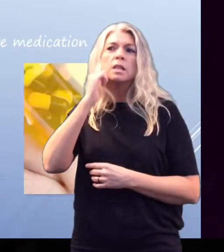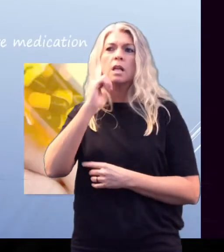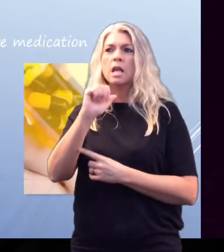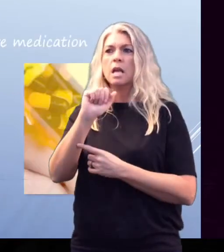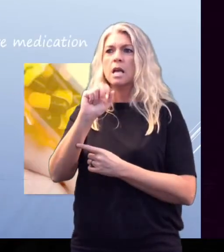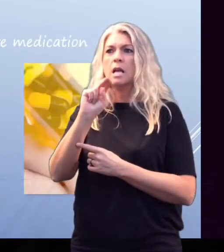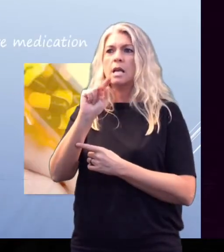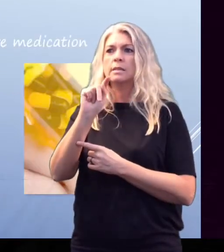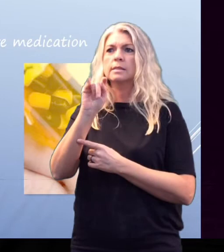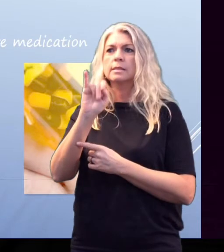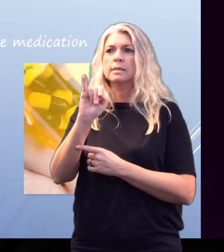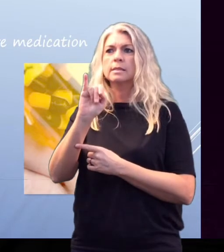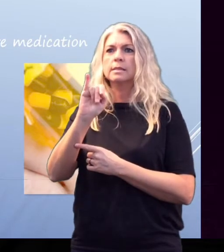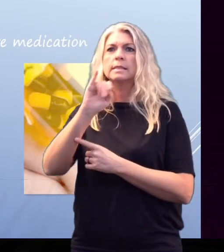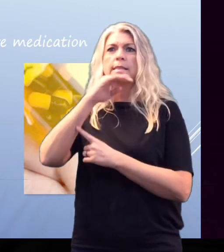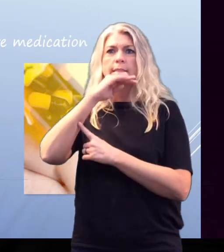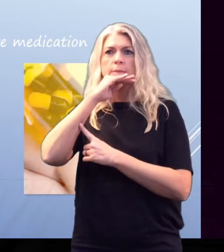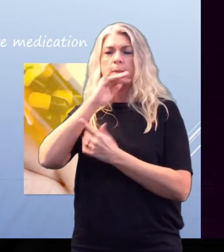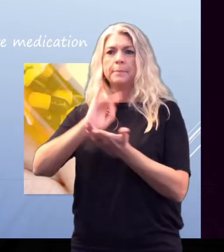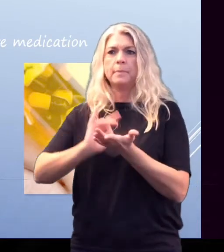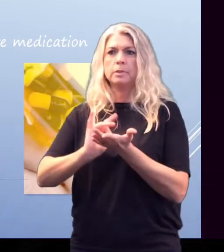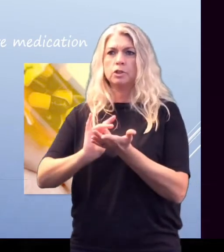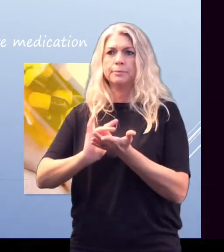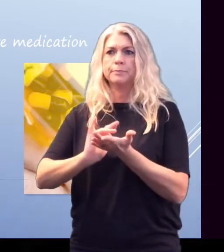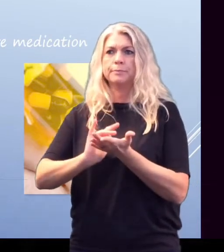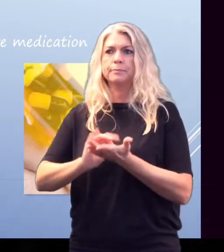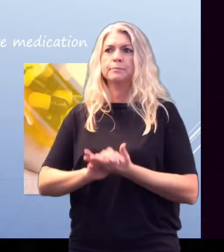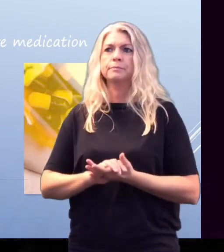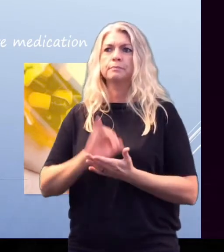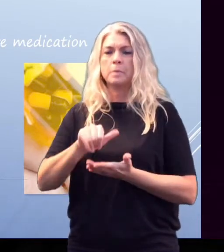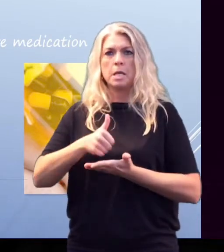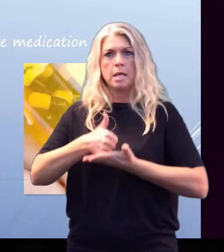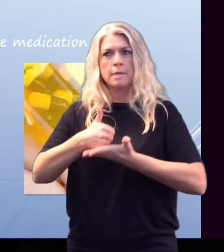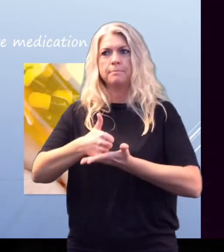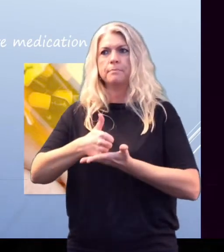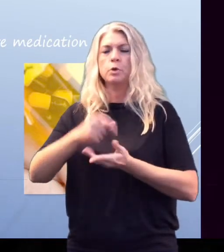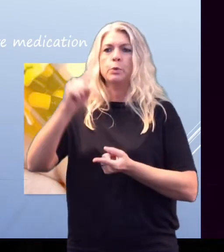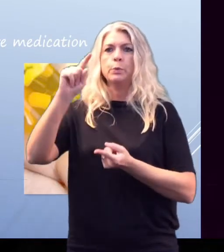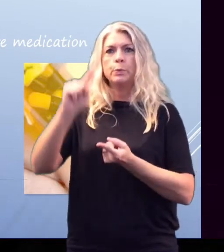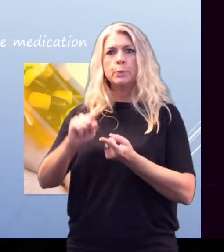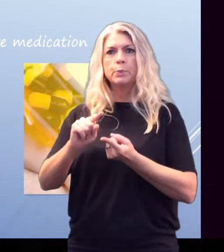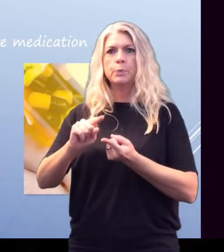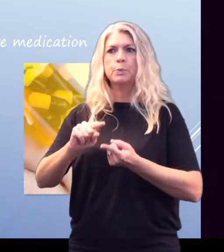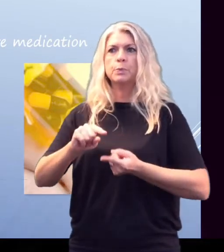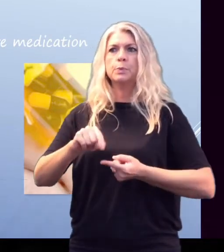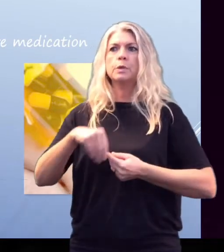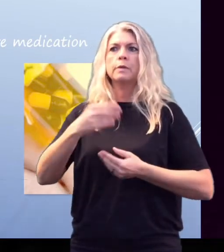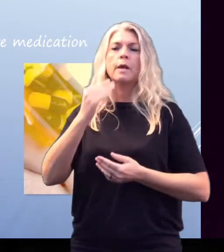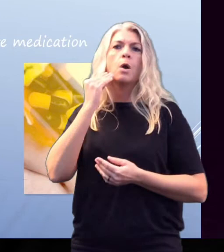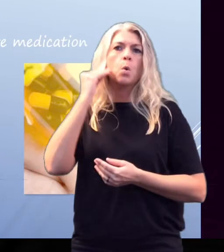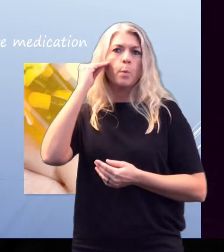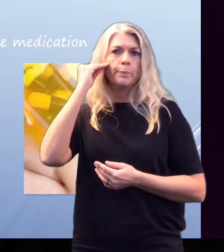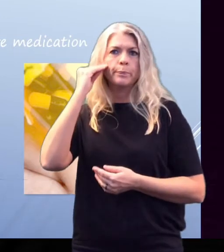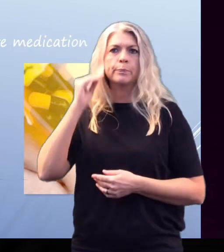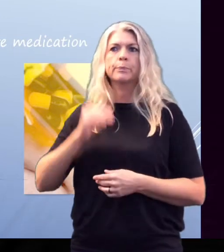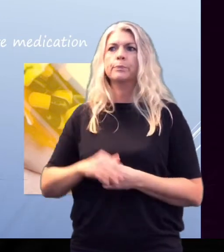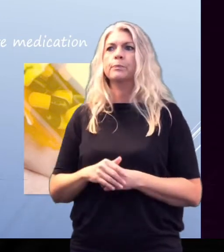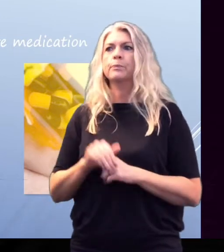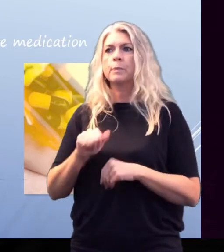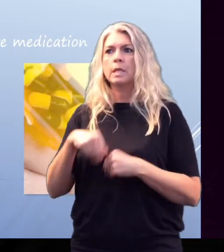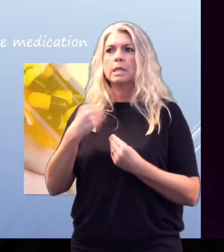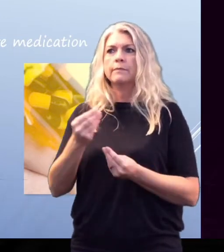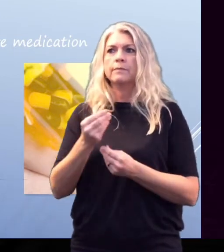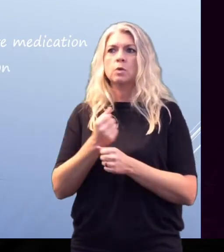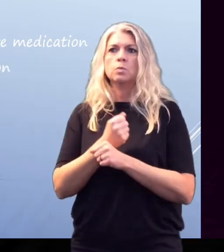Daily anti-seizure medication is the most common treatment for seizures and is usually taken at home. Some children